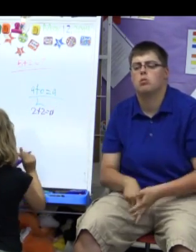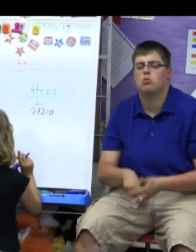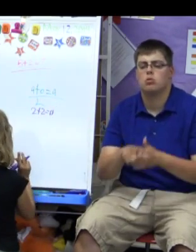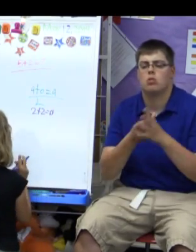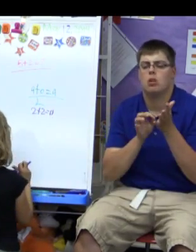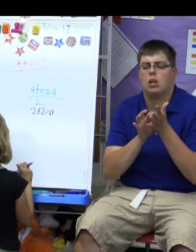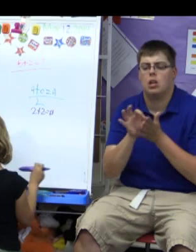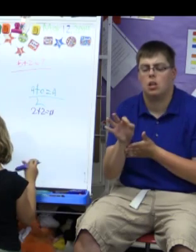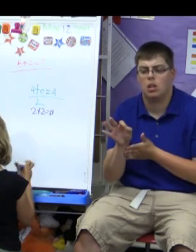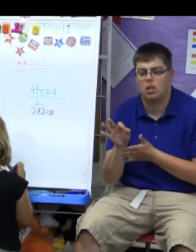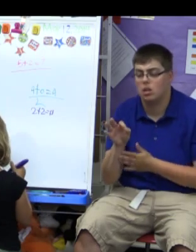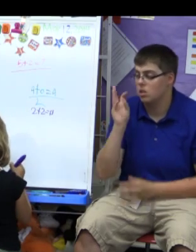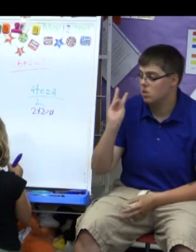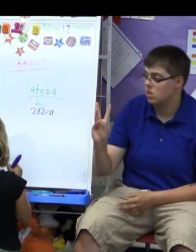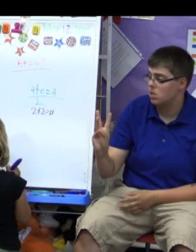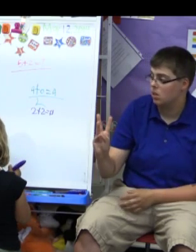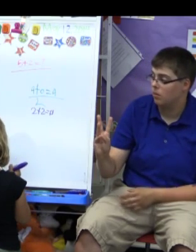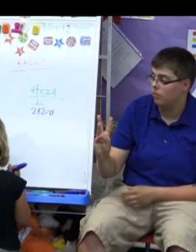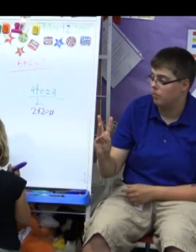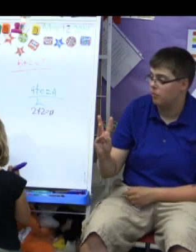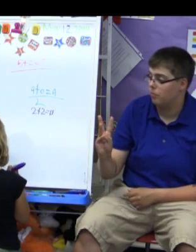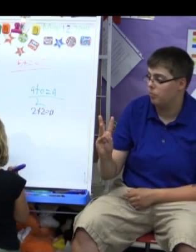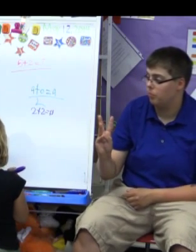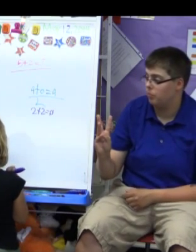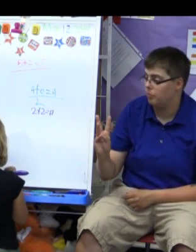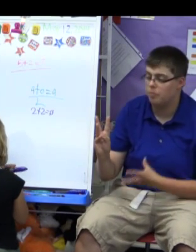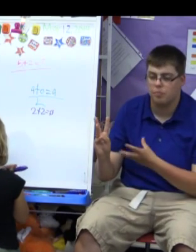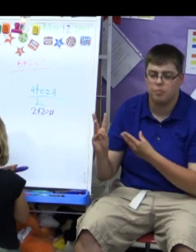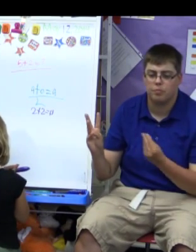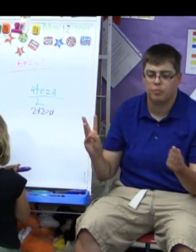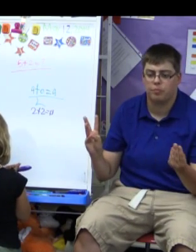counting at? Six. Six?